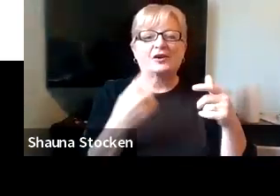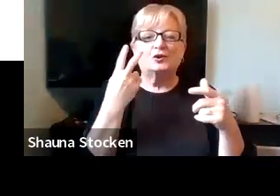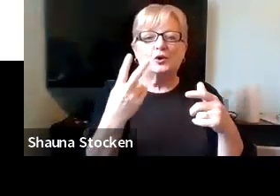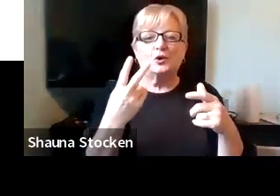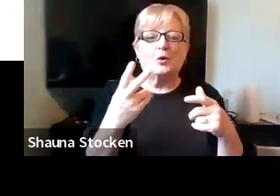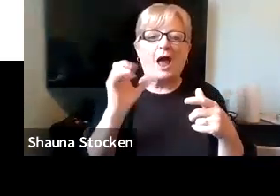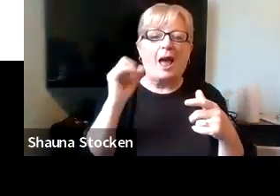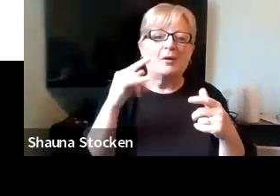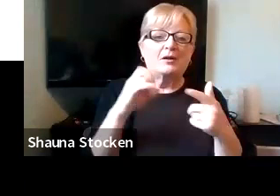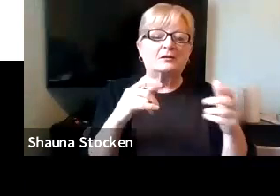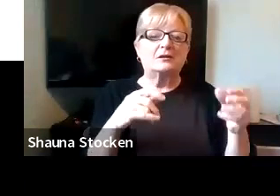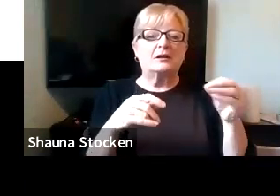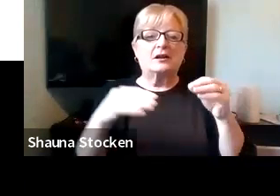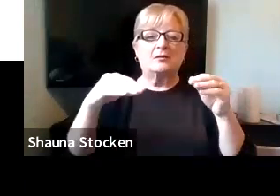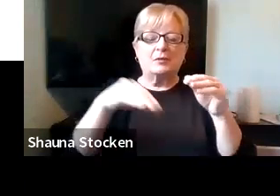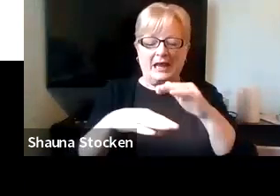rice cooker,